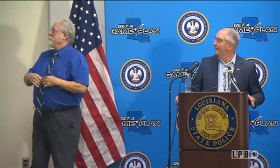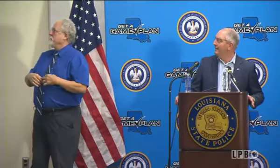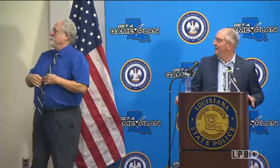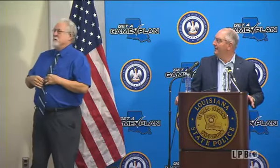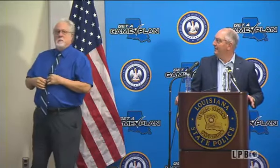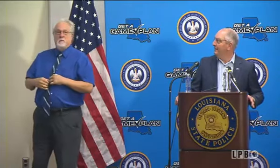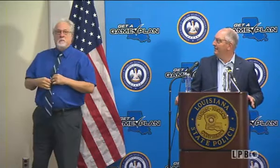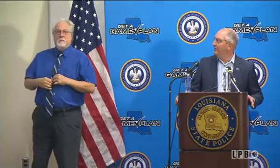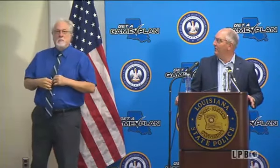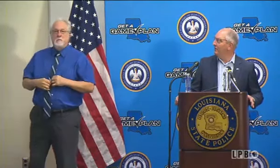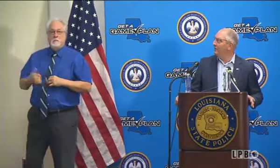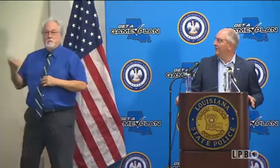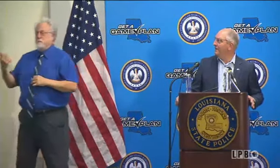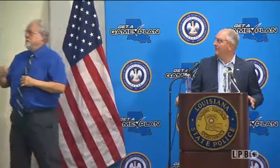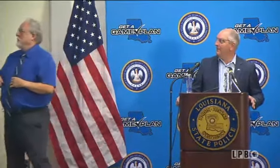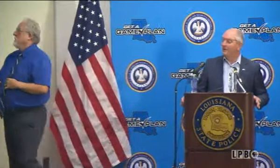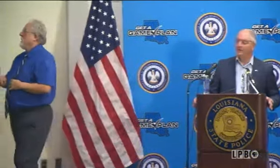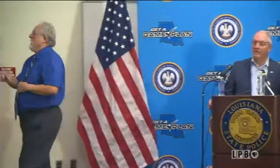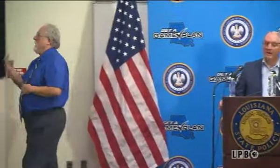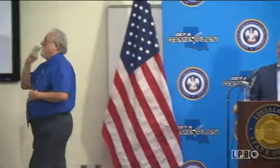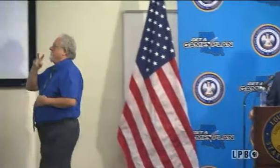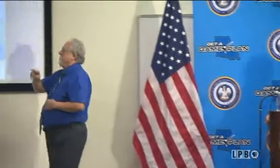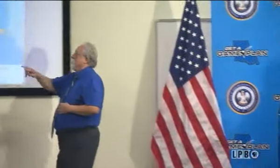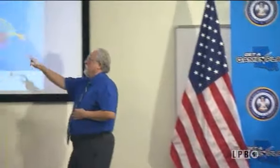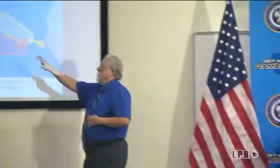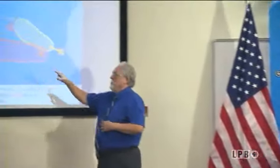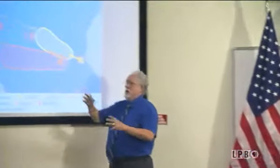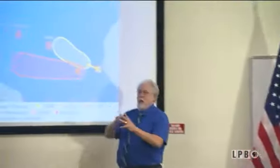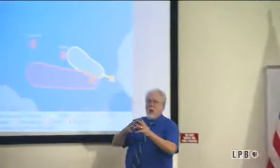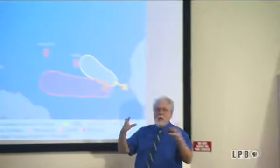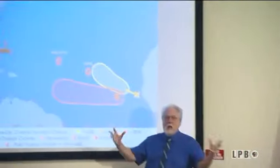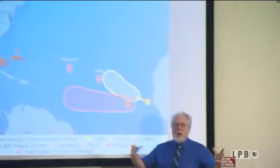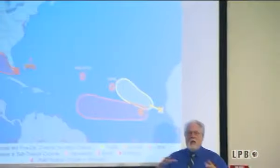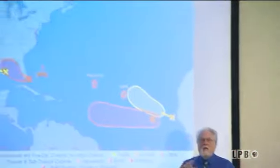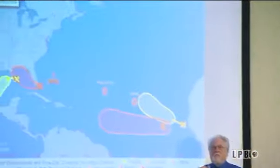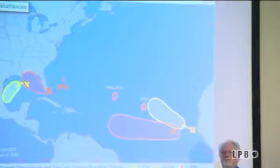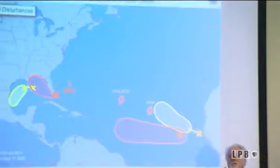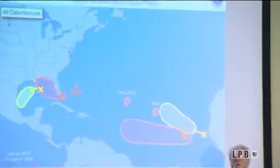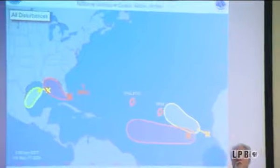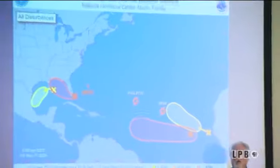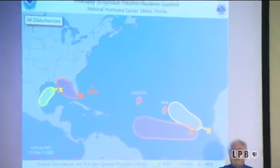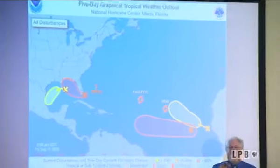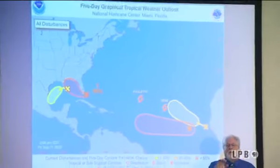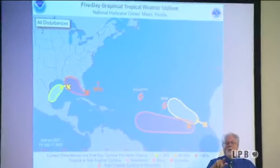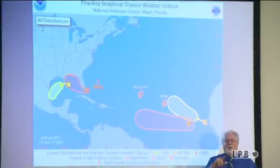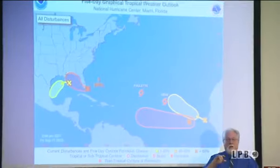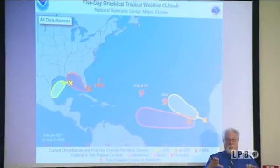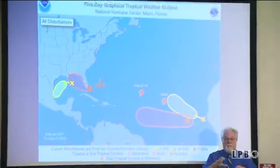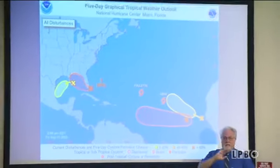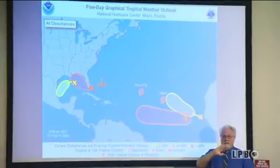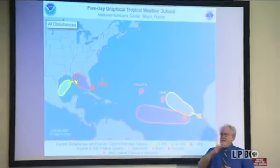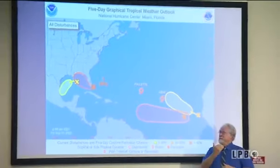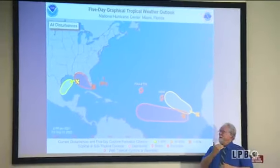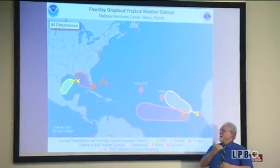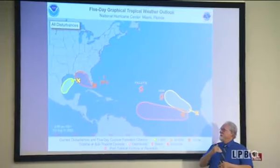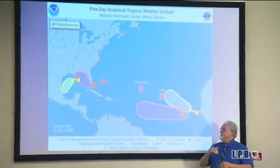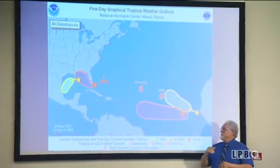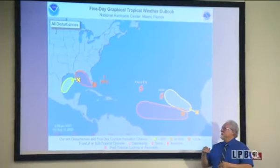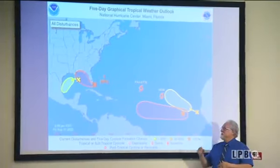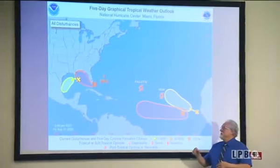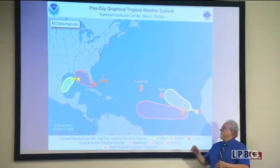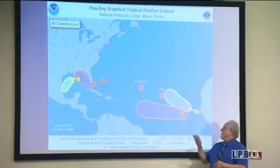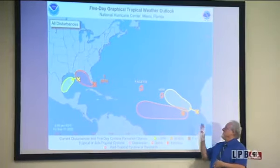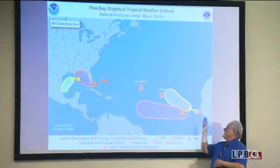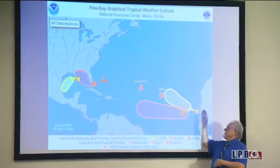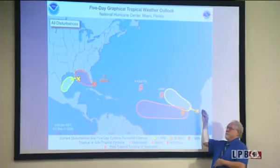if you look up there, there's a lot of tropical activity, and it seems like the coast of